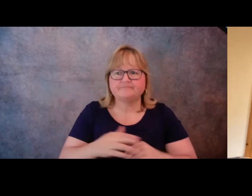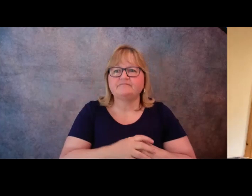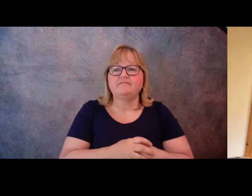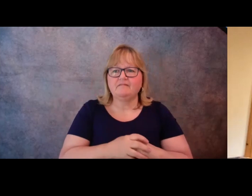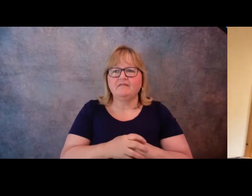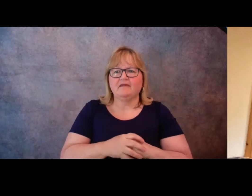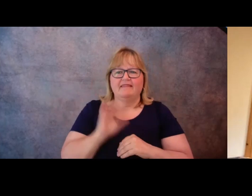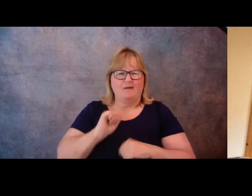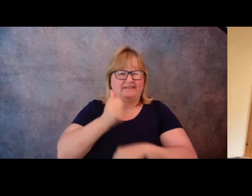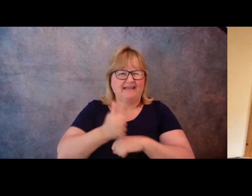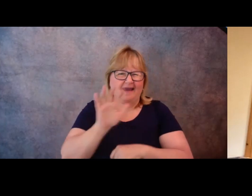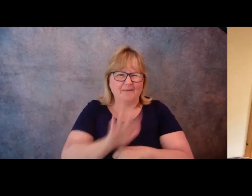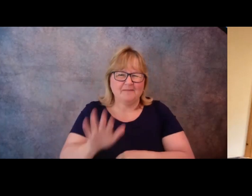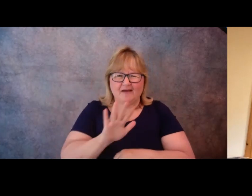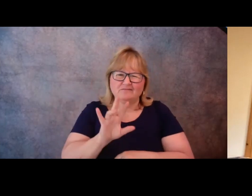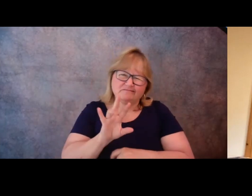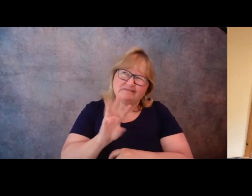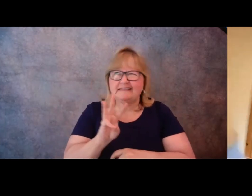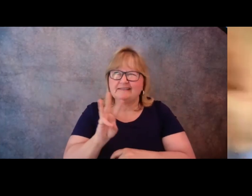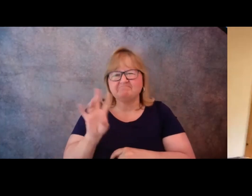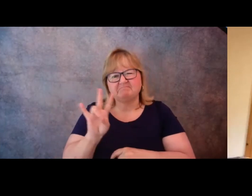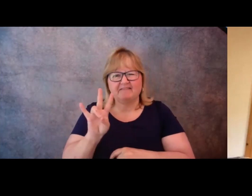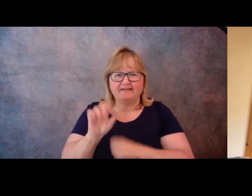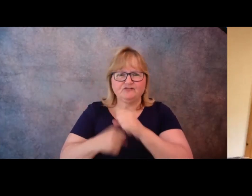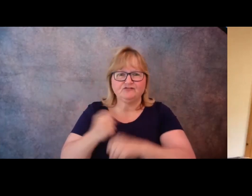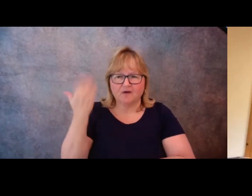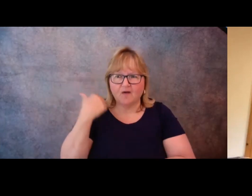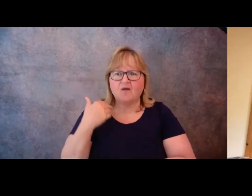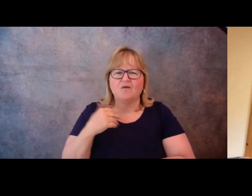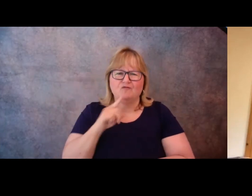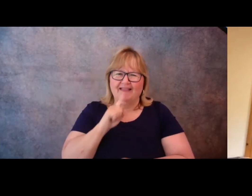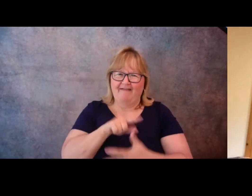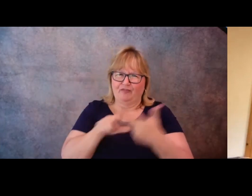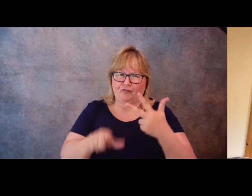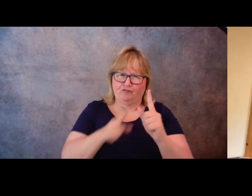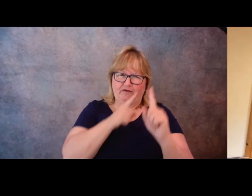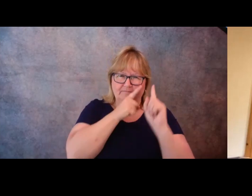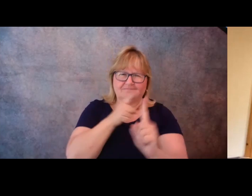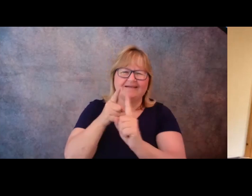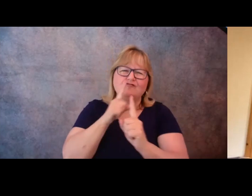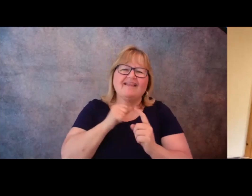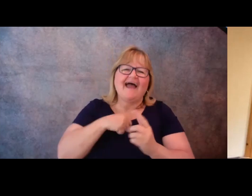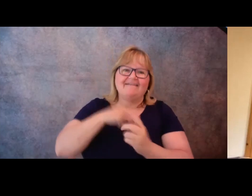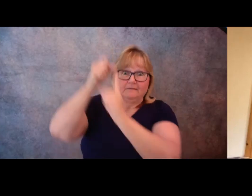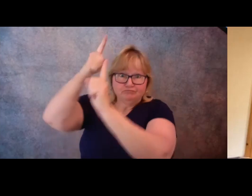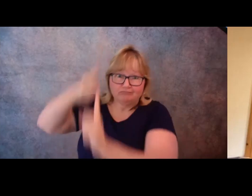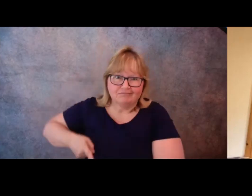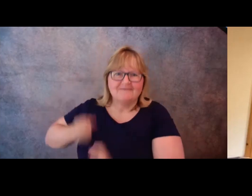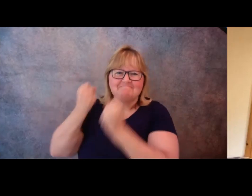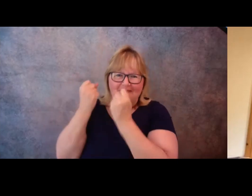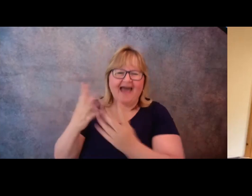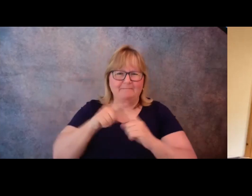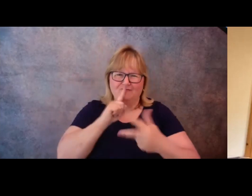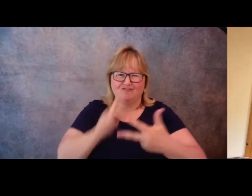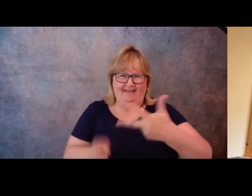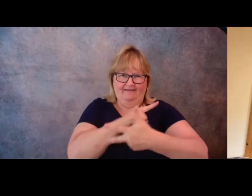there's 3 main tasks. There's a lot more, but I think it's instructive just to focus on